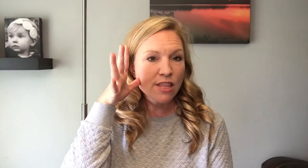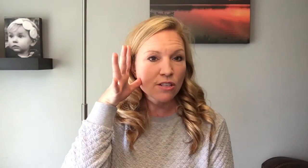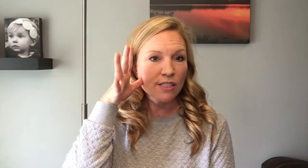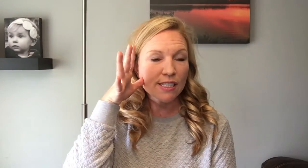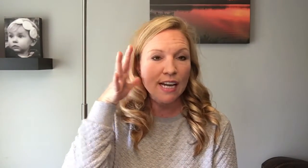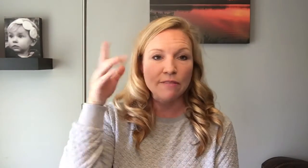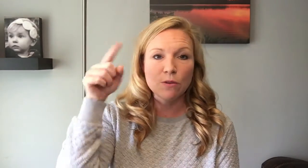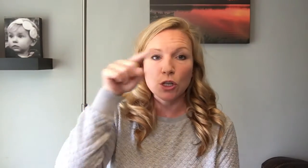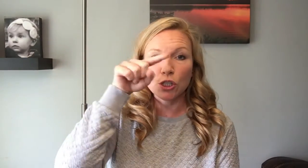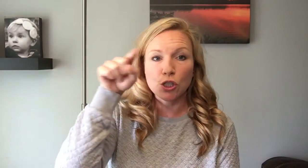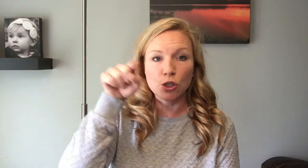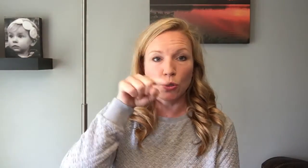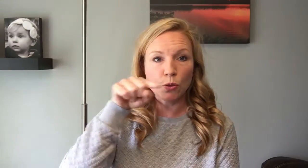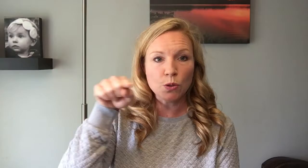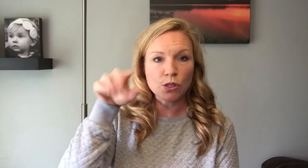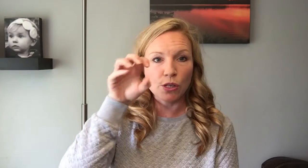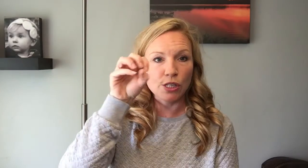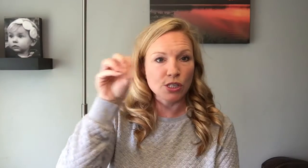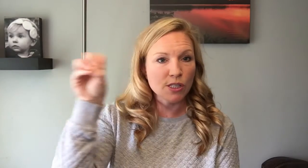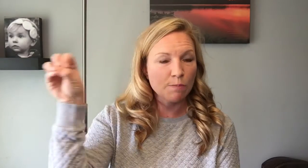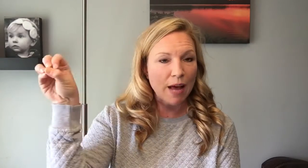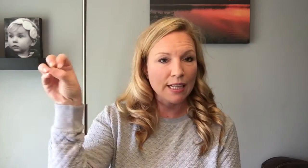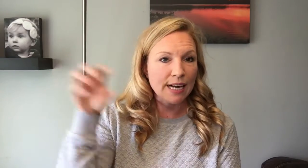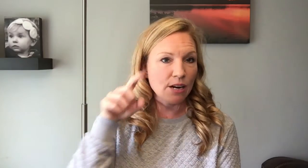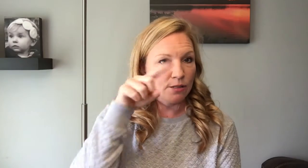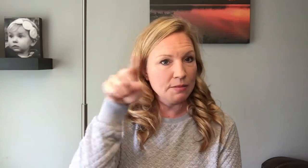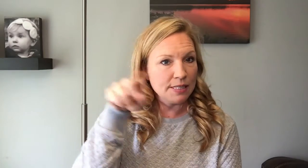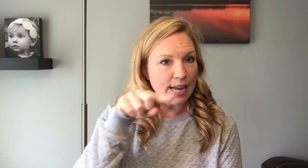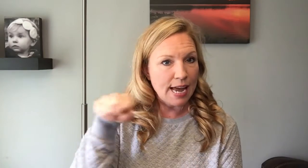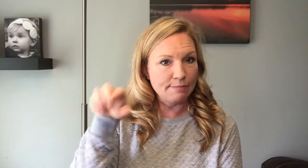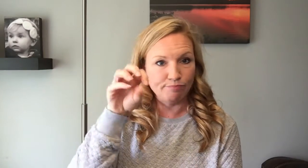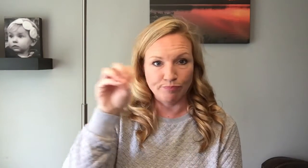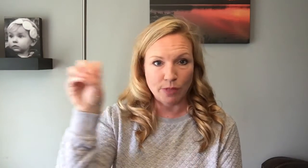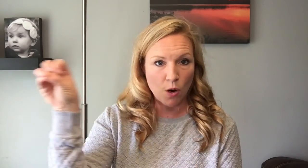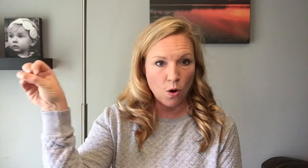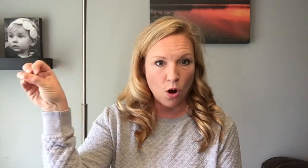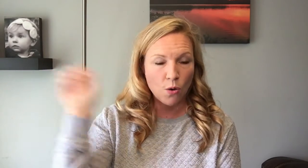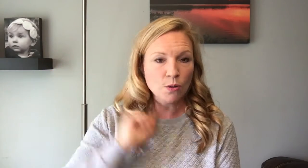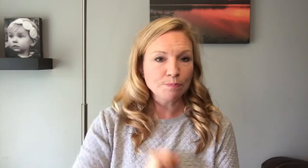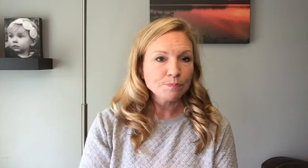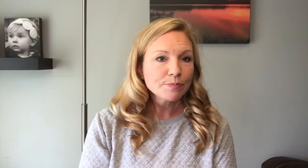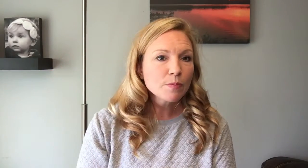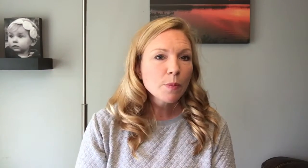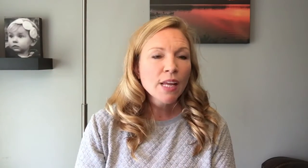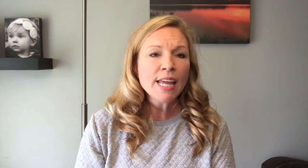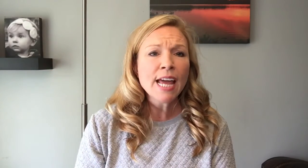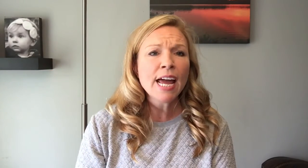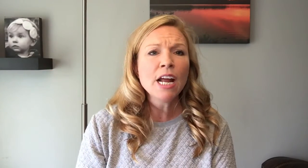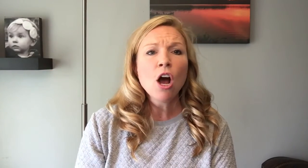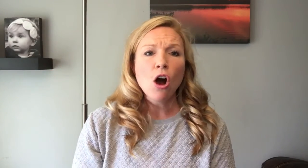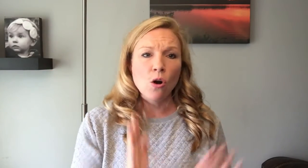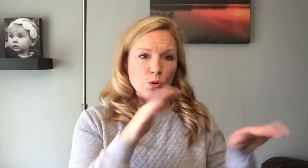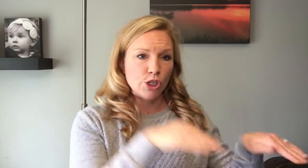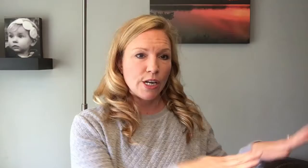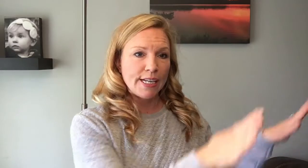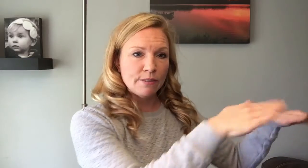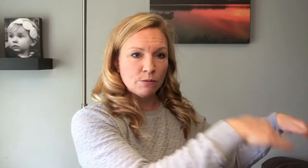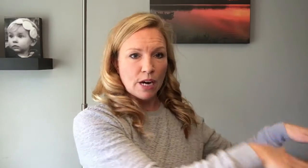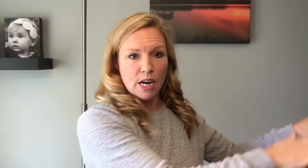there's the sign for zoo. So you just spell it out, Z-O-O. And then ocean, where animals